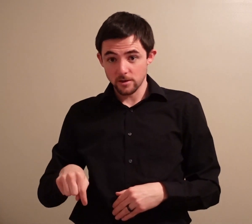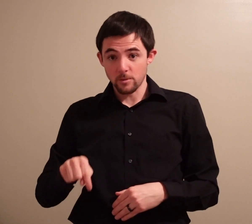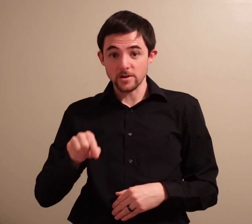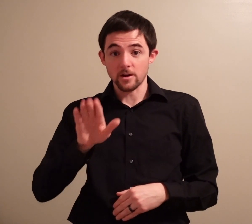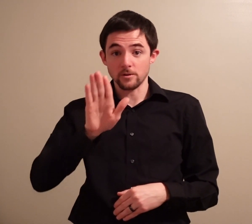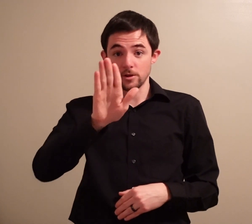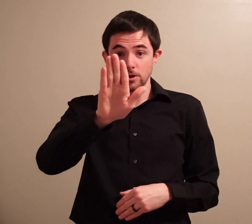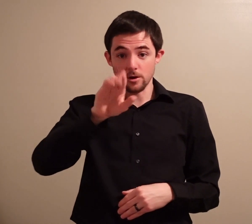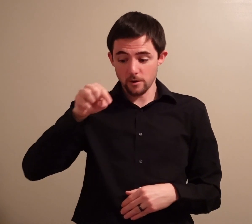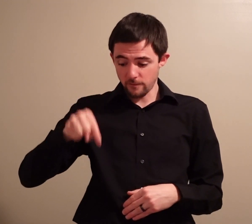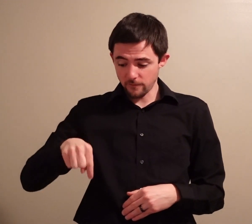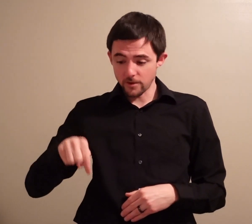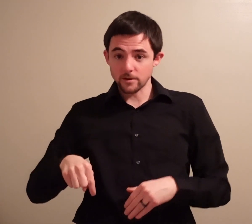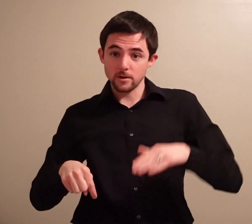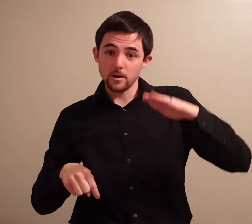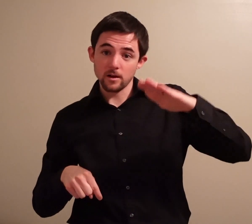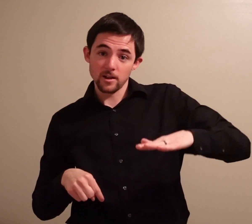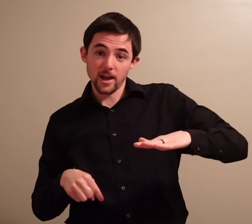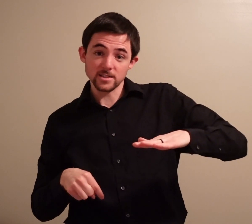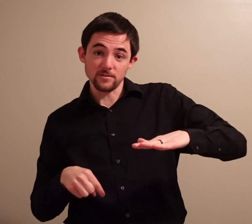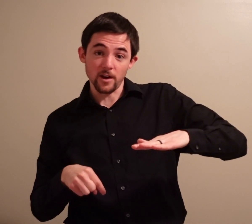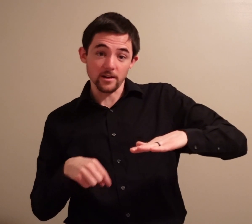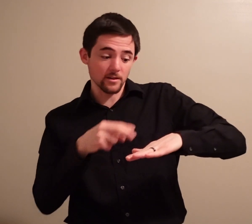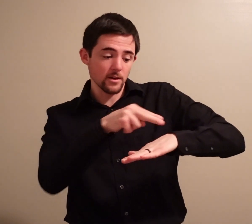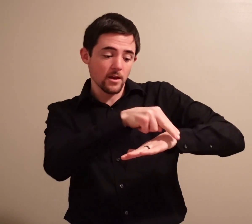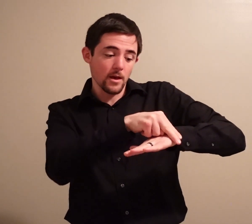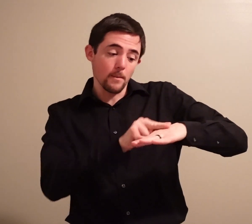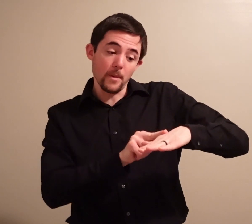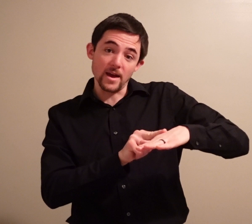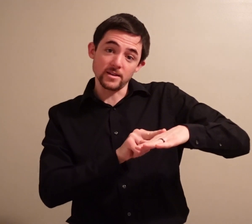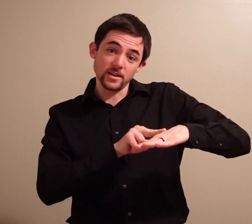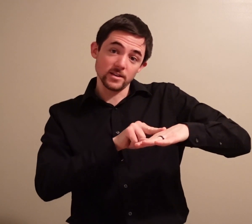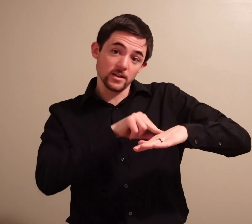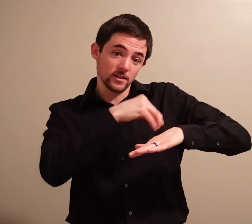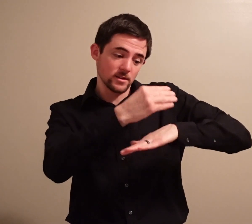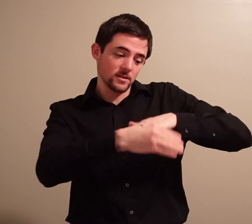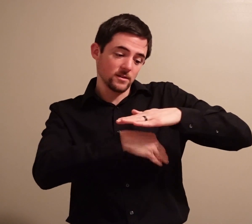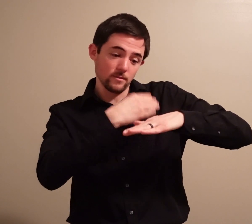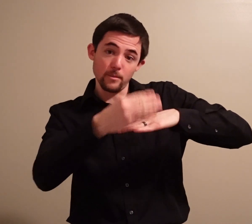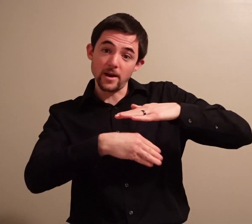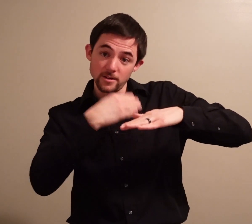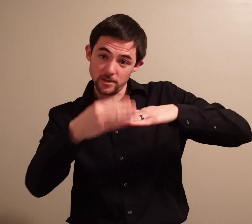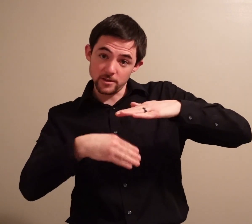you point down, your foot, classify it, Band-Aid, bandage,